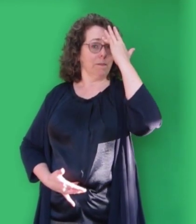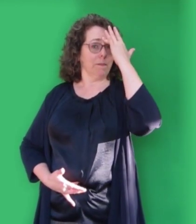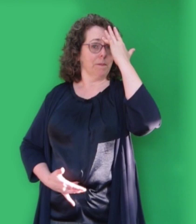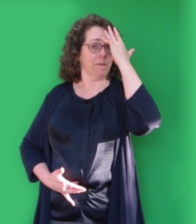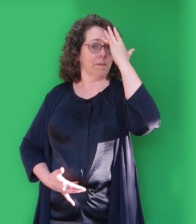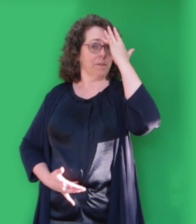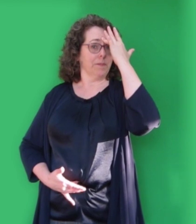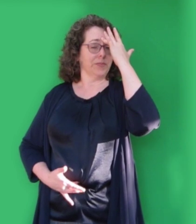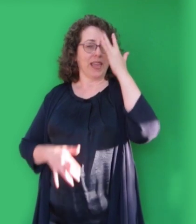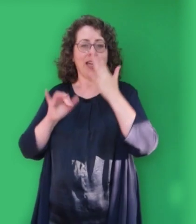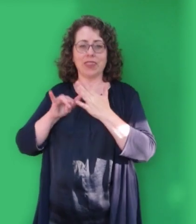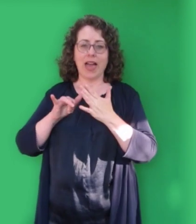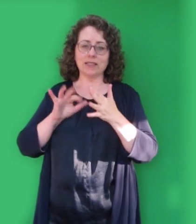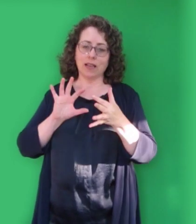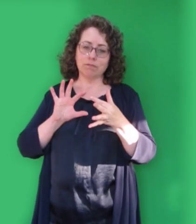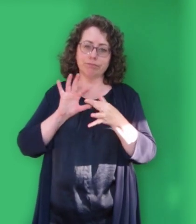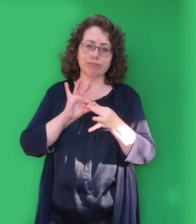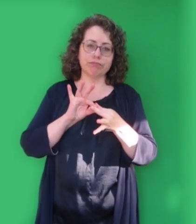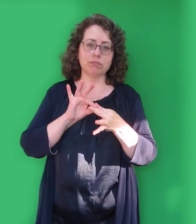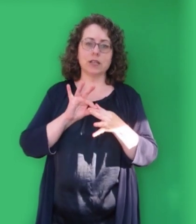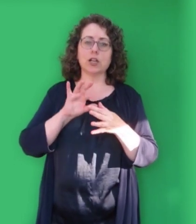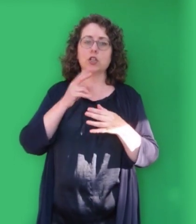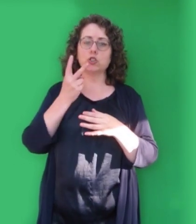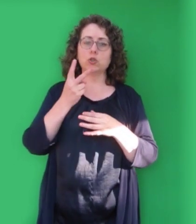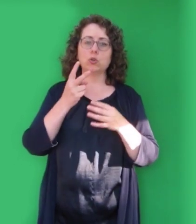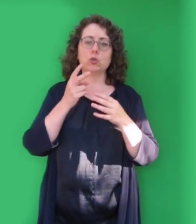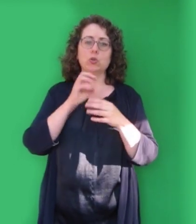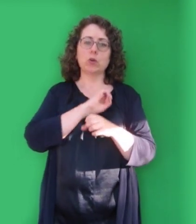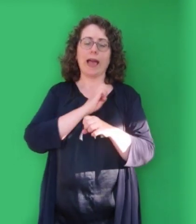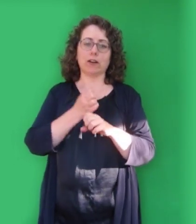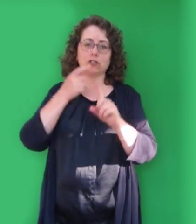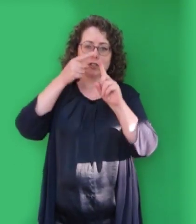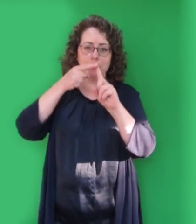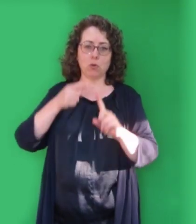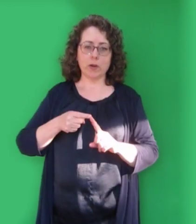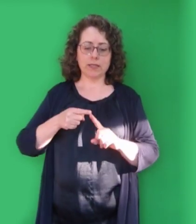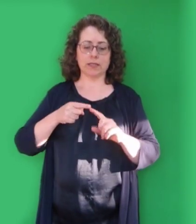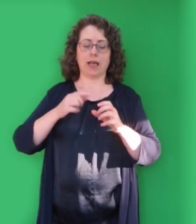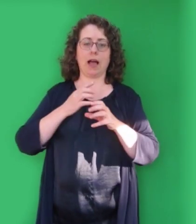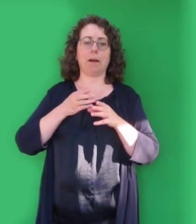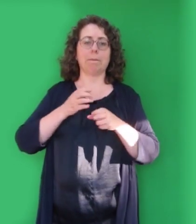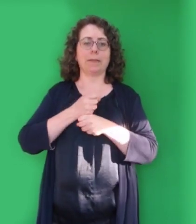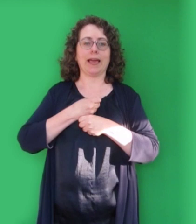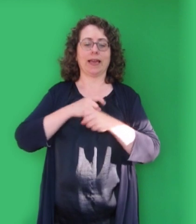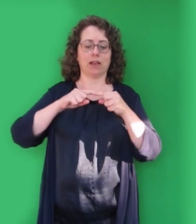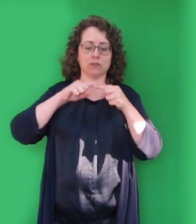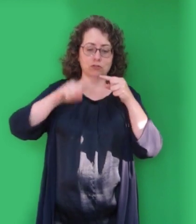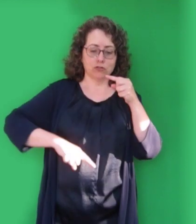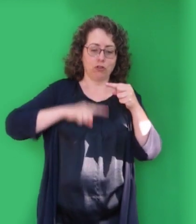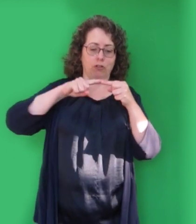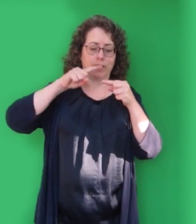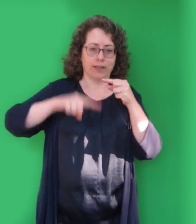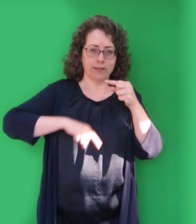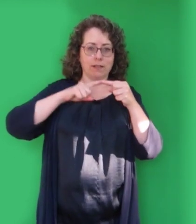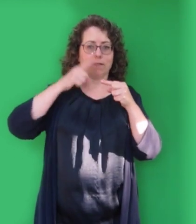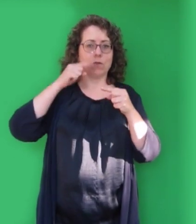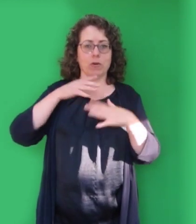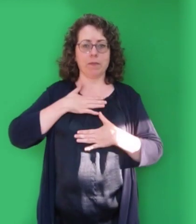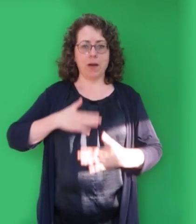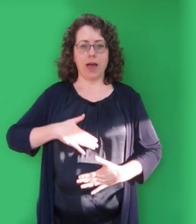pull up. You're plugging in to 2 energetic points here, making a circuit in the body. Breathing in the